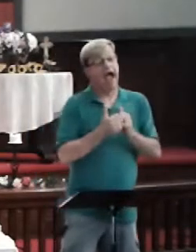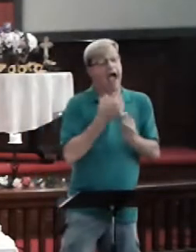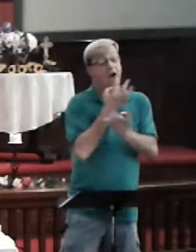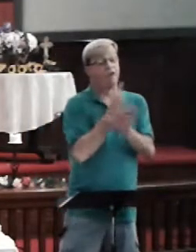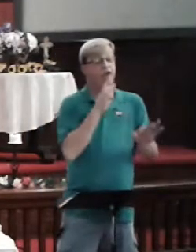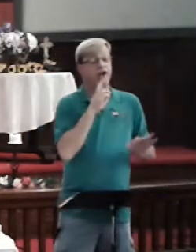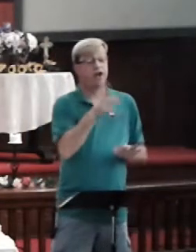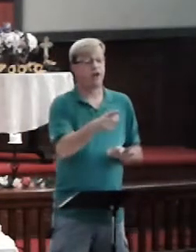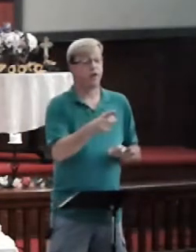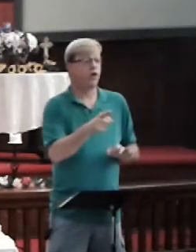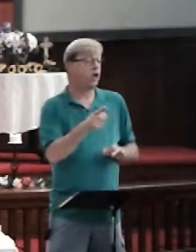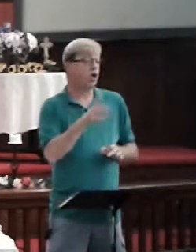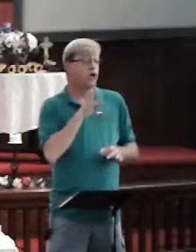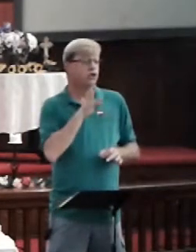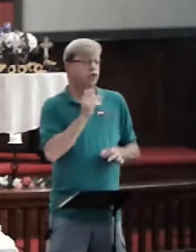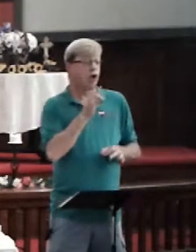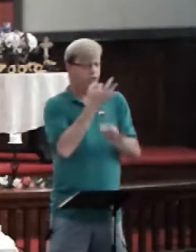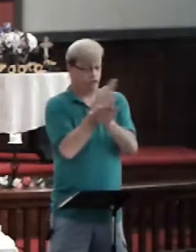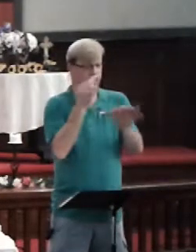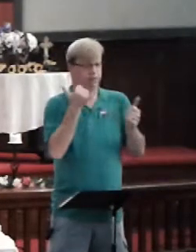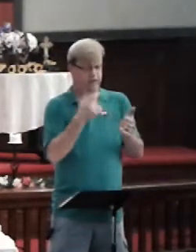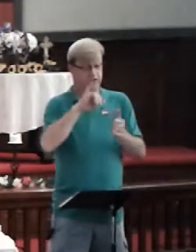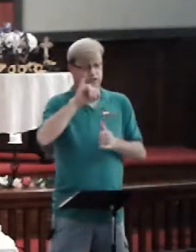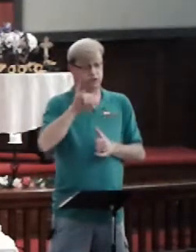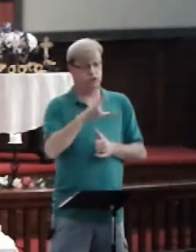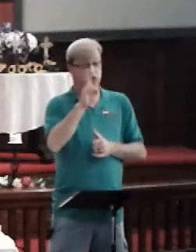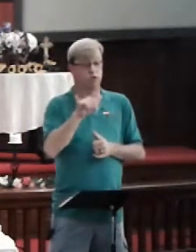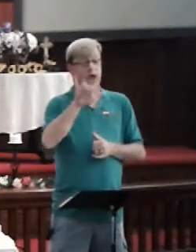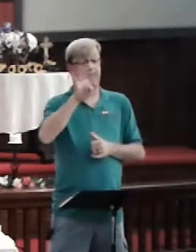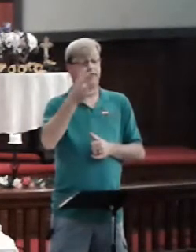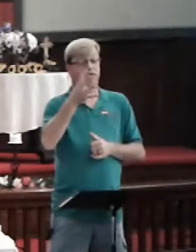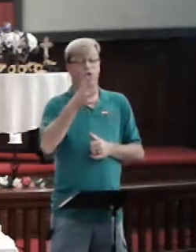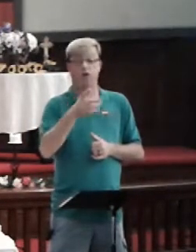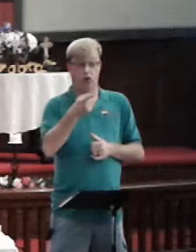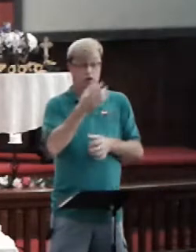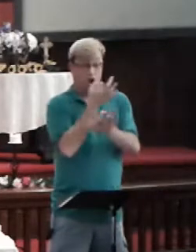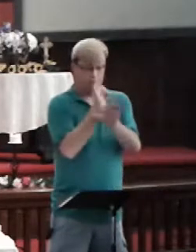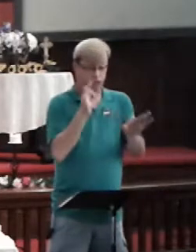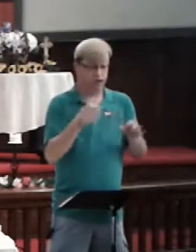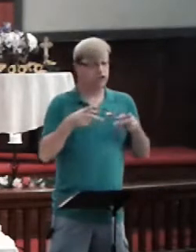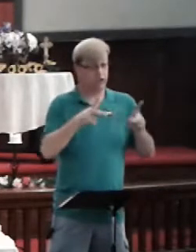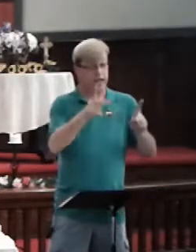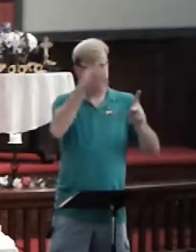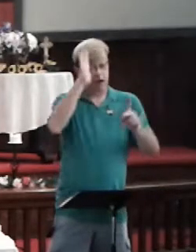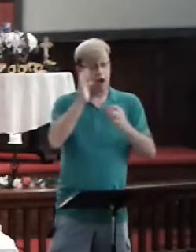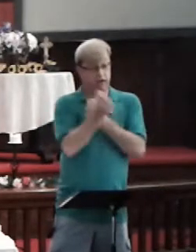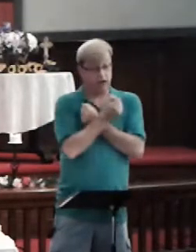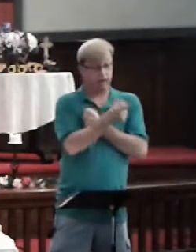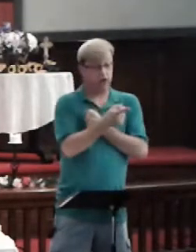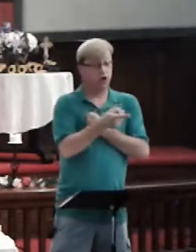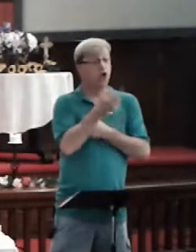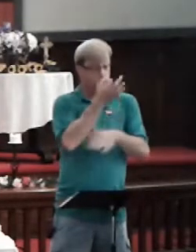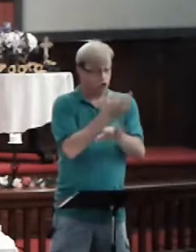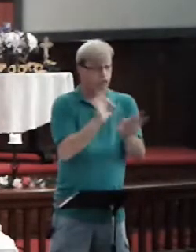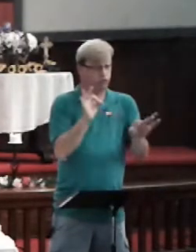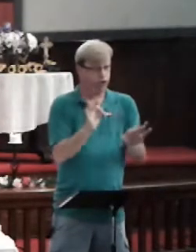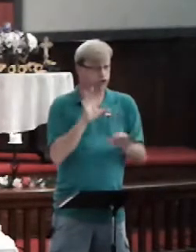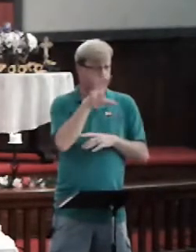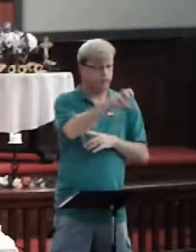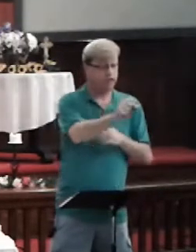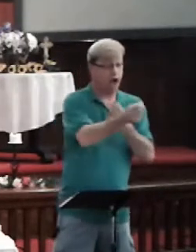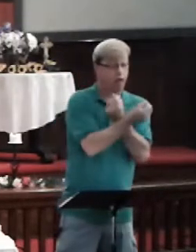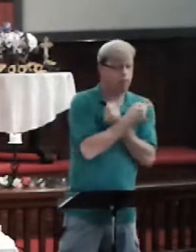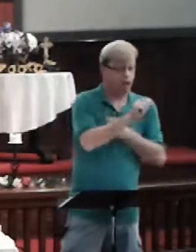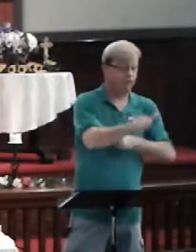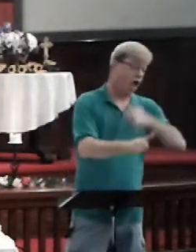you? A lot of talk about freedom this 4th of July. Are you free to let God love you? Are you free to reach out and